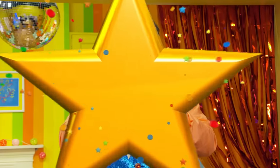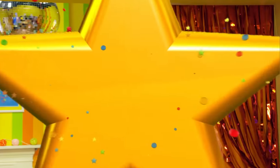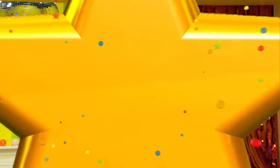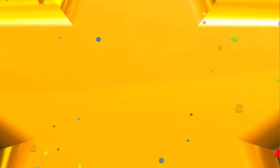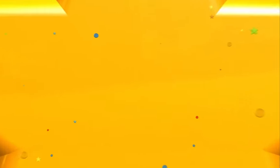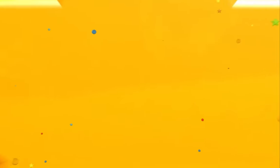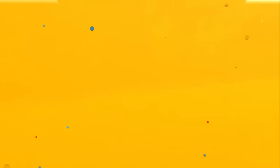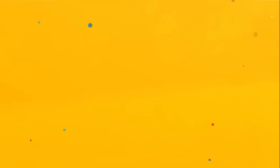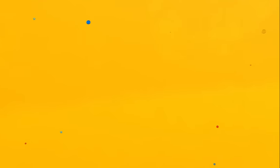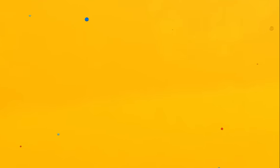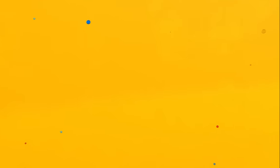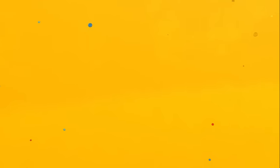stars.